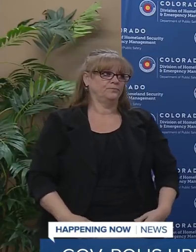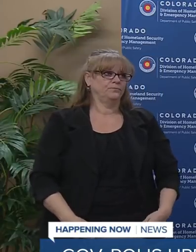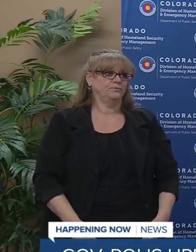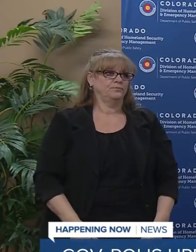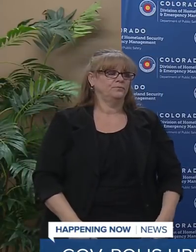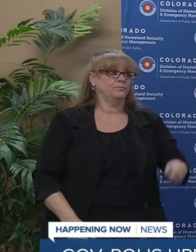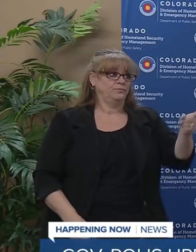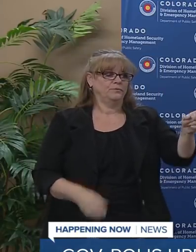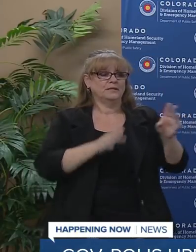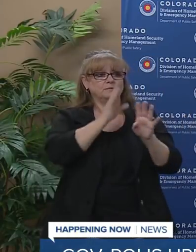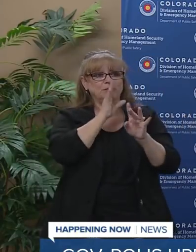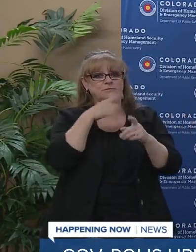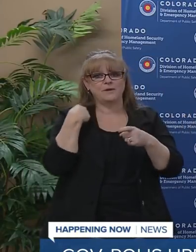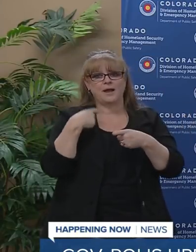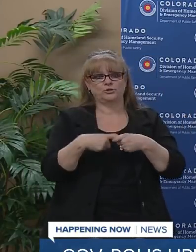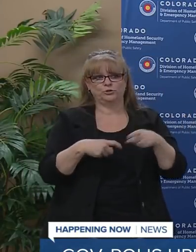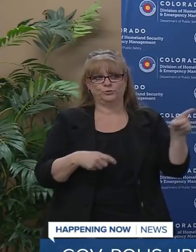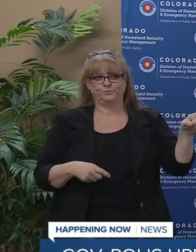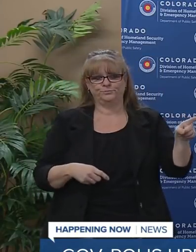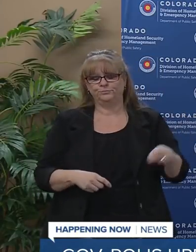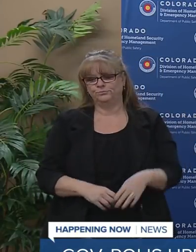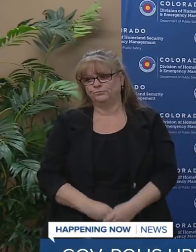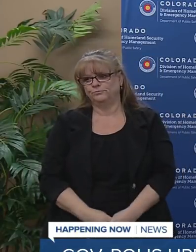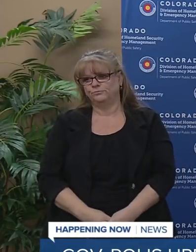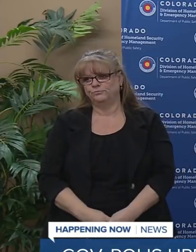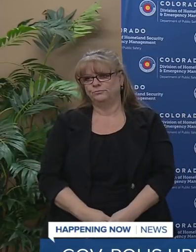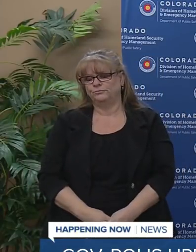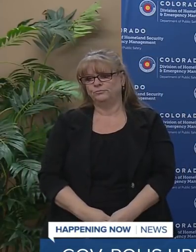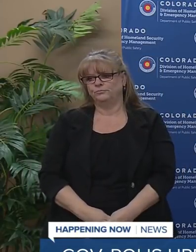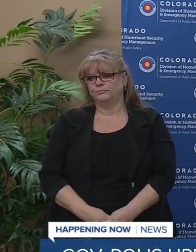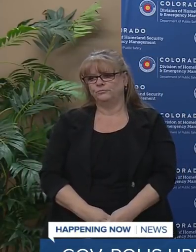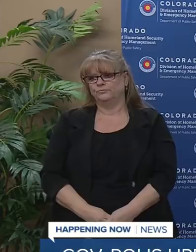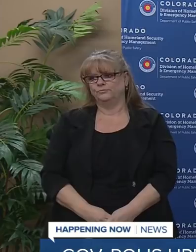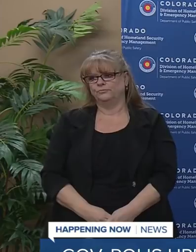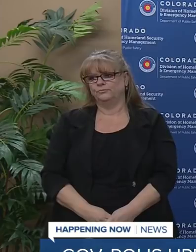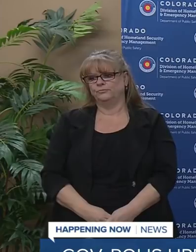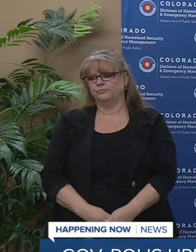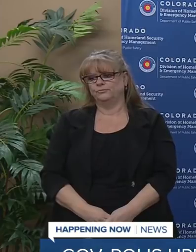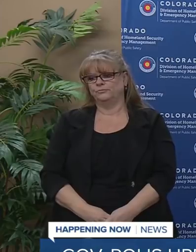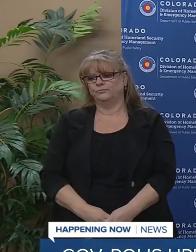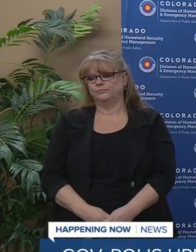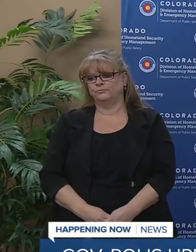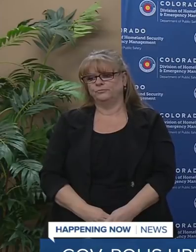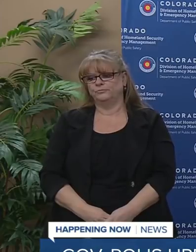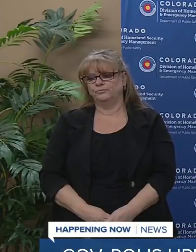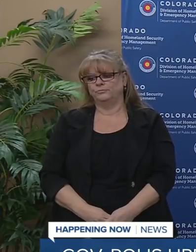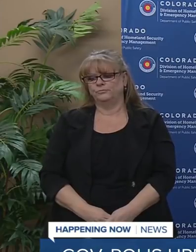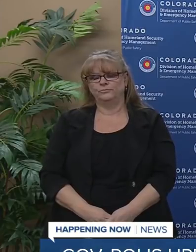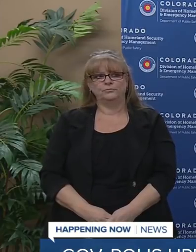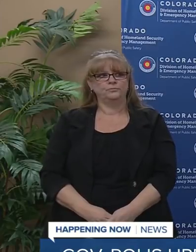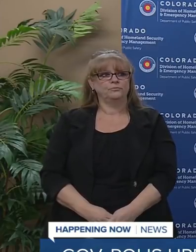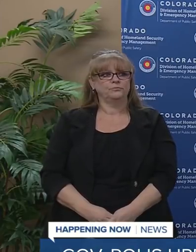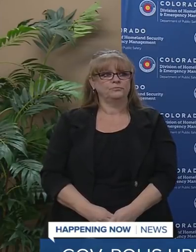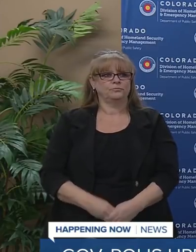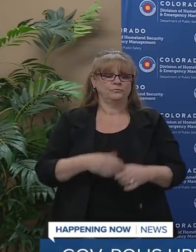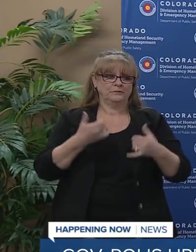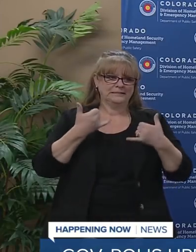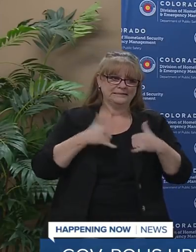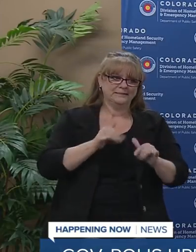Desafortunadamente, no todos los residentes de Colorado son elegibles para la ayuda federal económico.